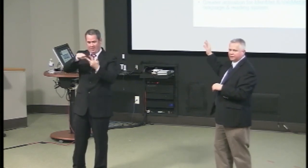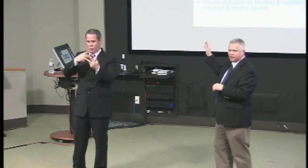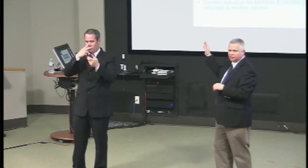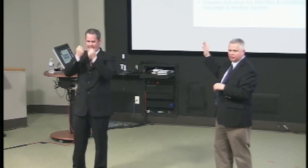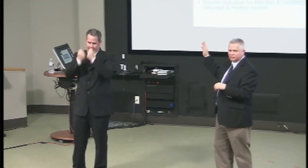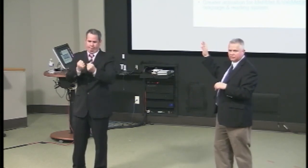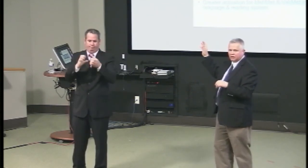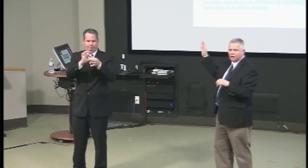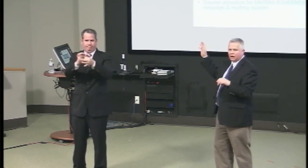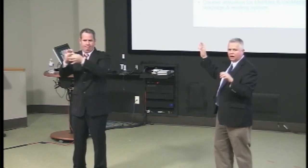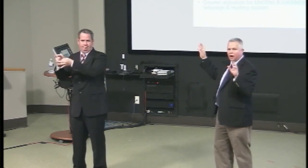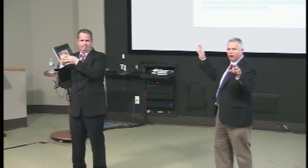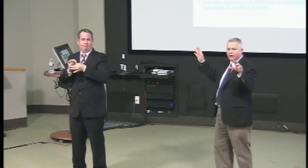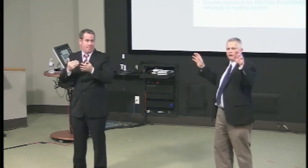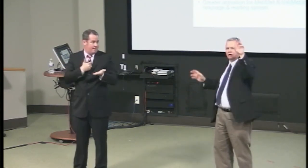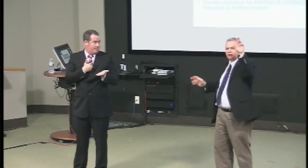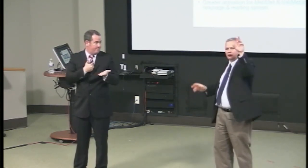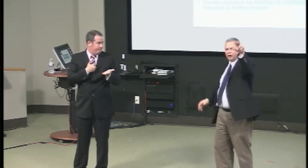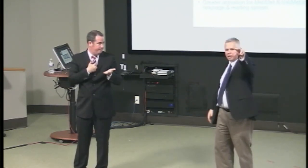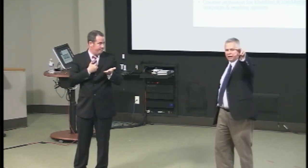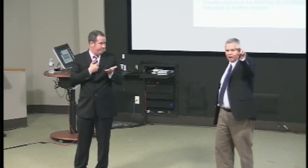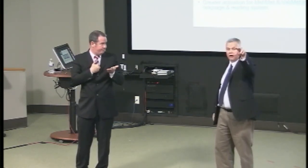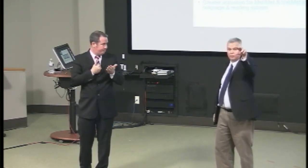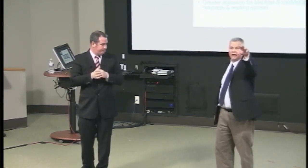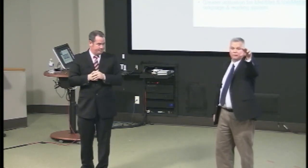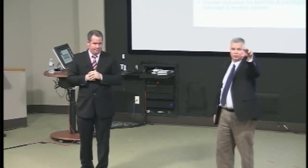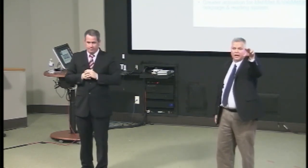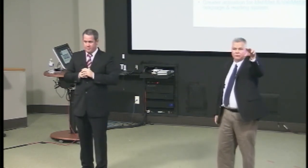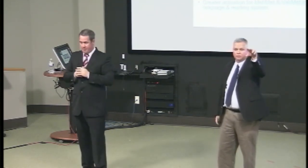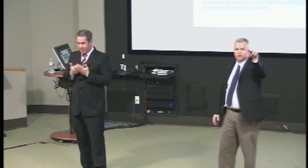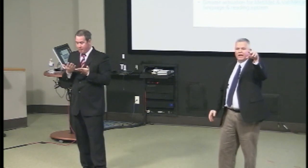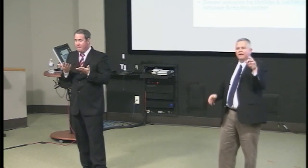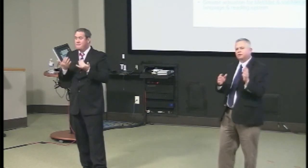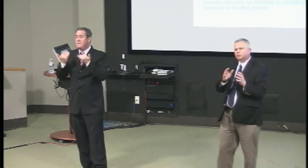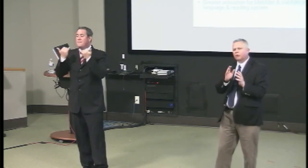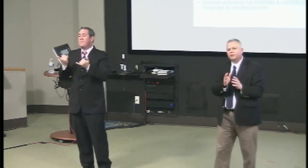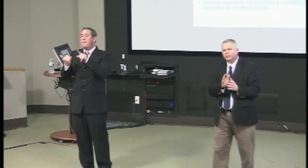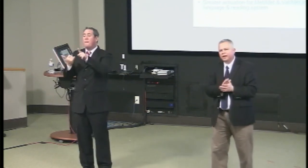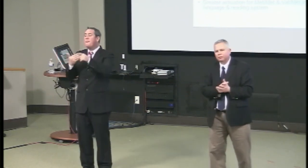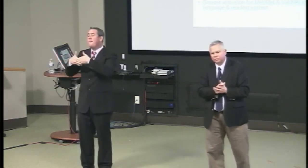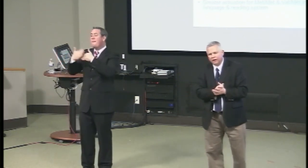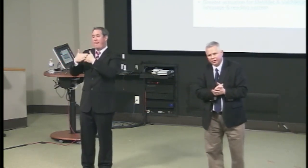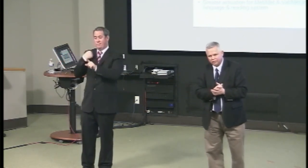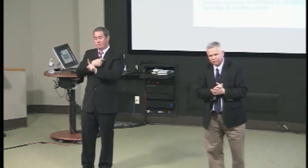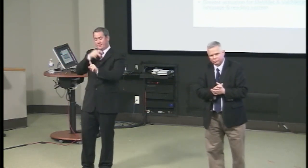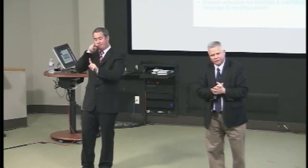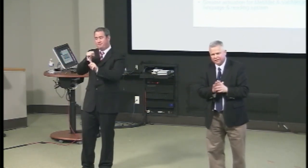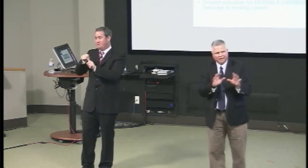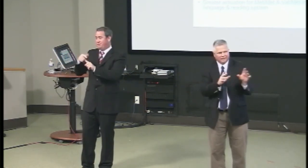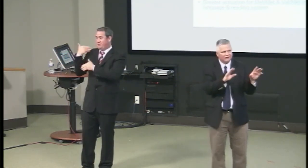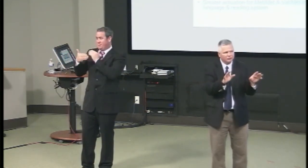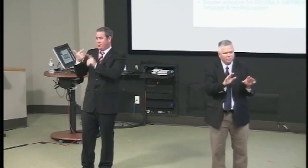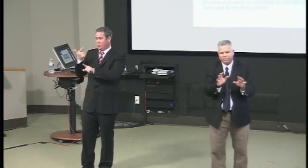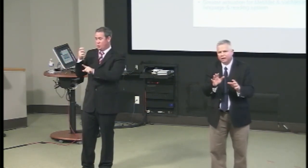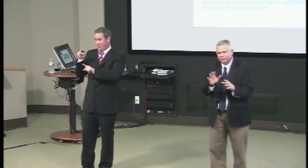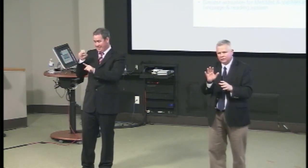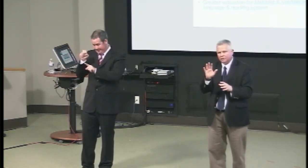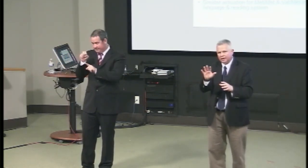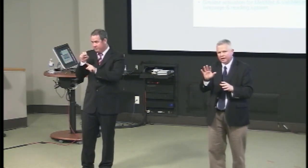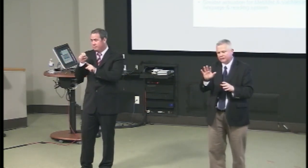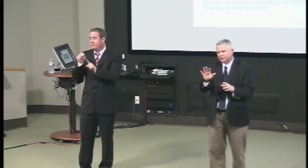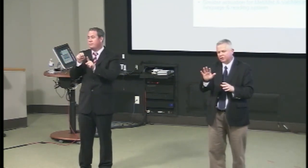looking at candidate genes on behavioral outcomes. And there was one other thing we're trying to do with these data that's a little